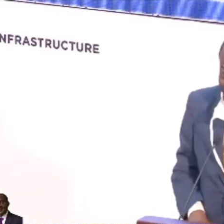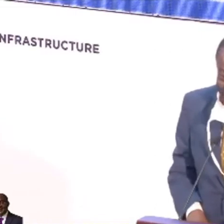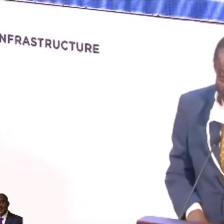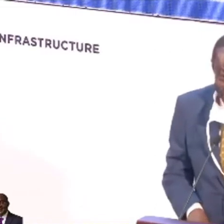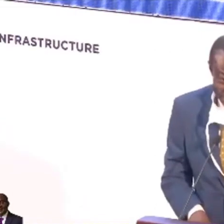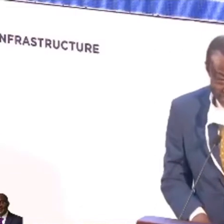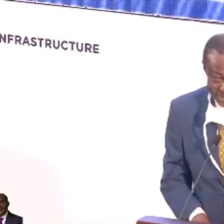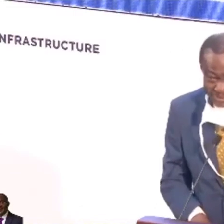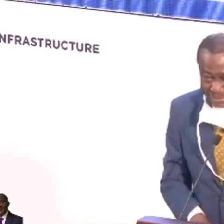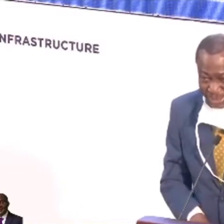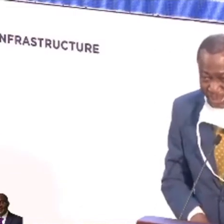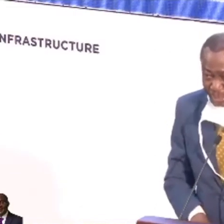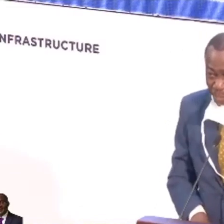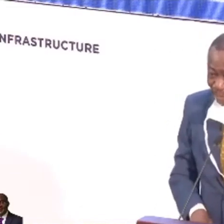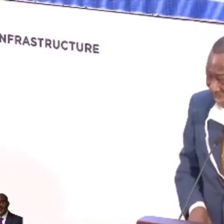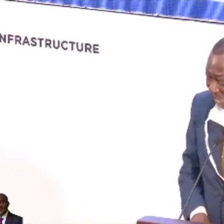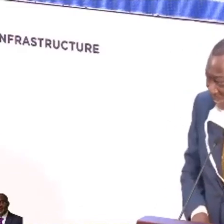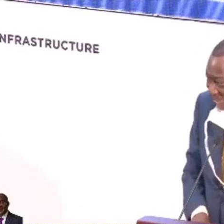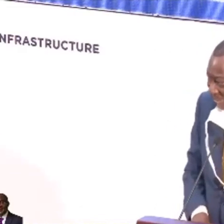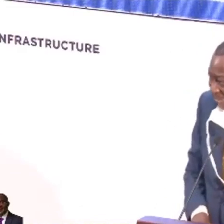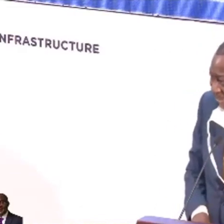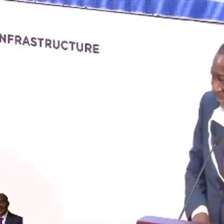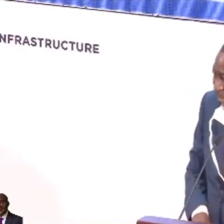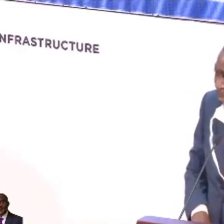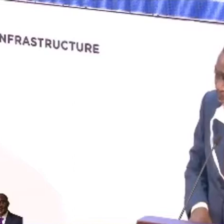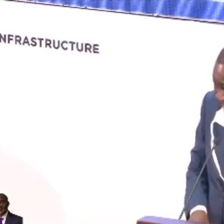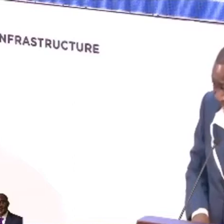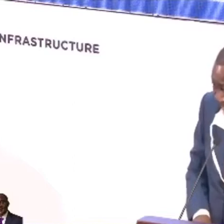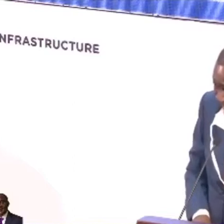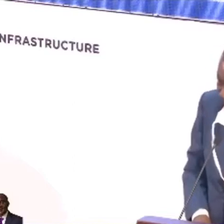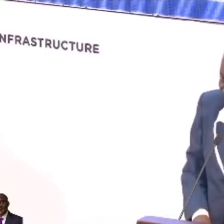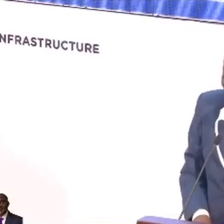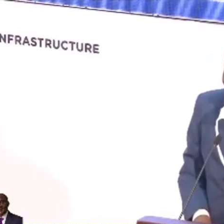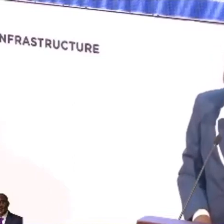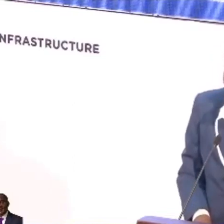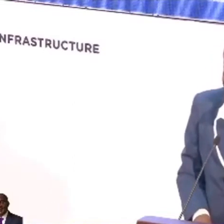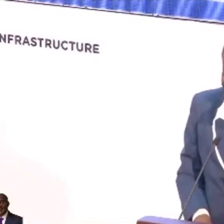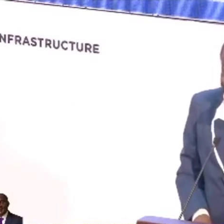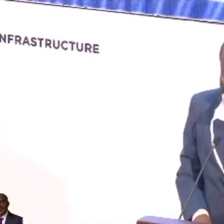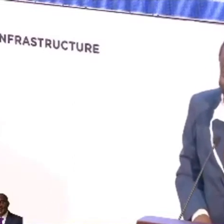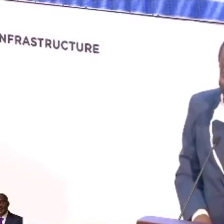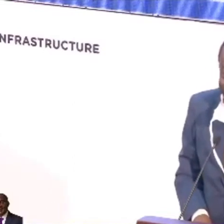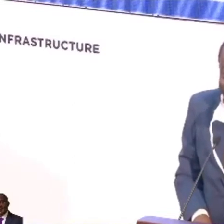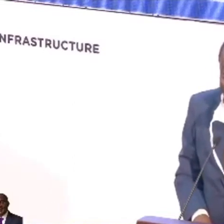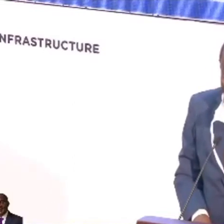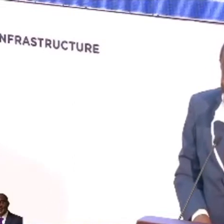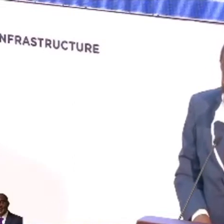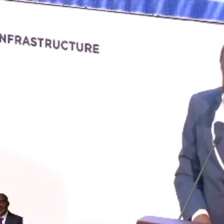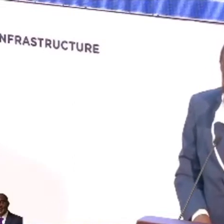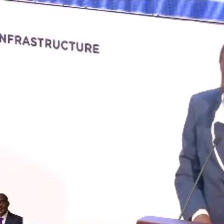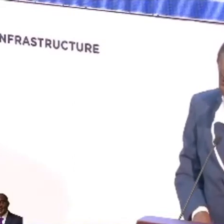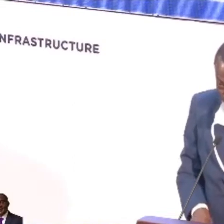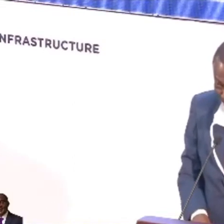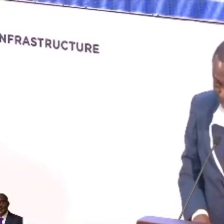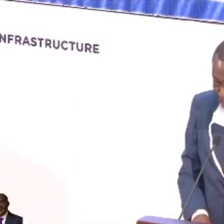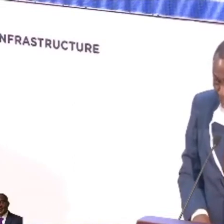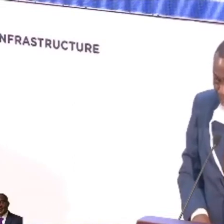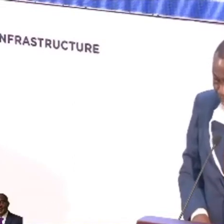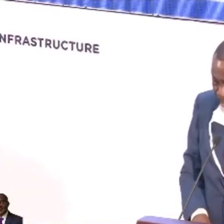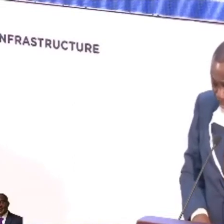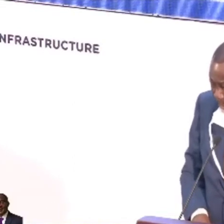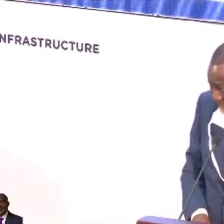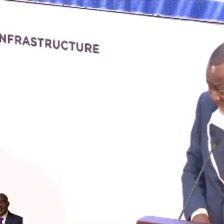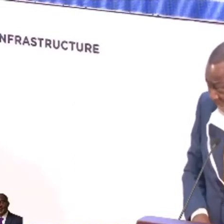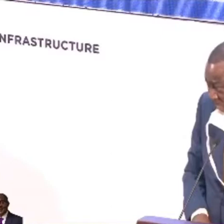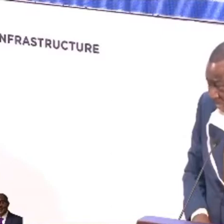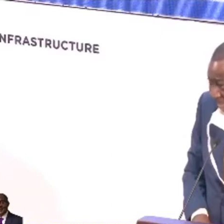to the sector ministers, to tell us what they have done. His Excellency wants us to be accountable to the